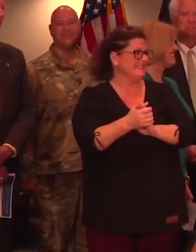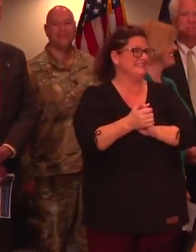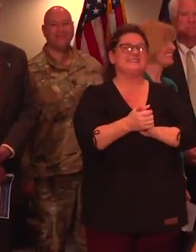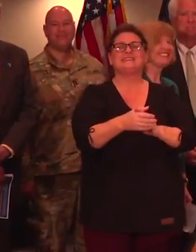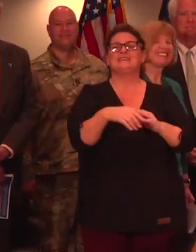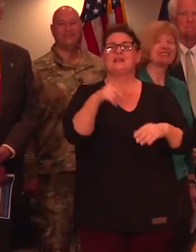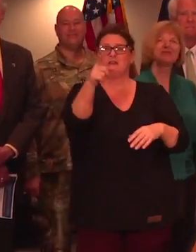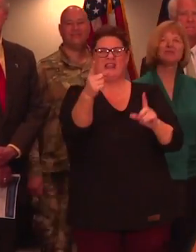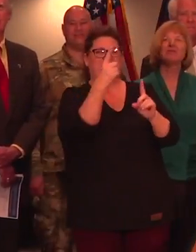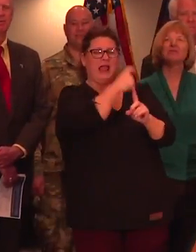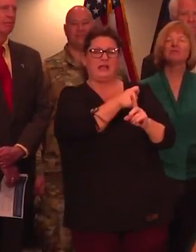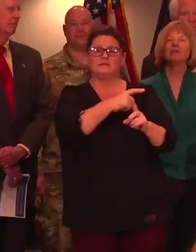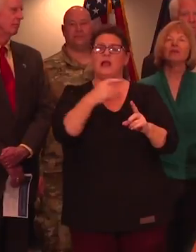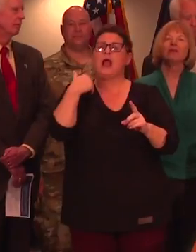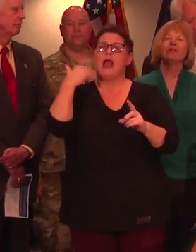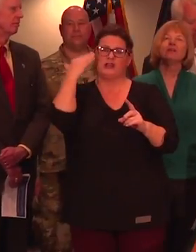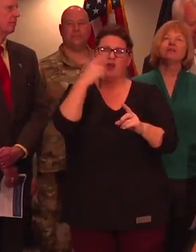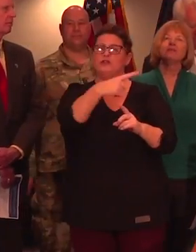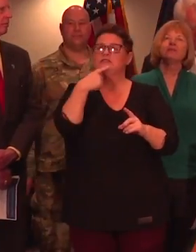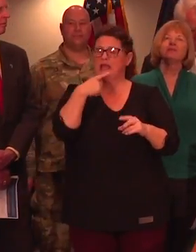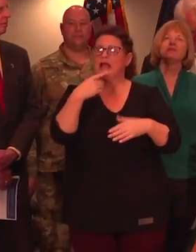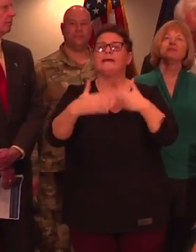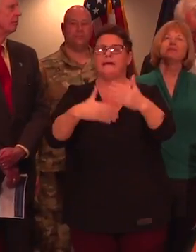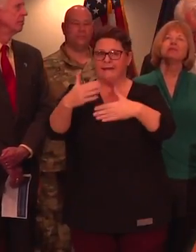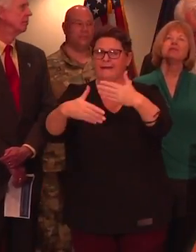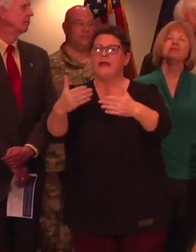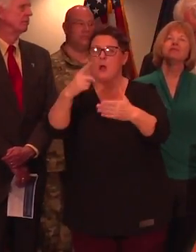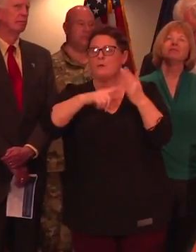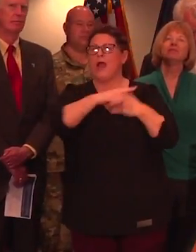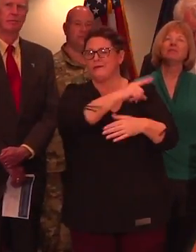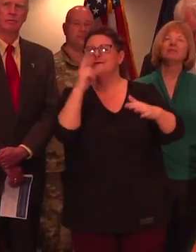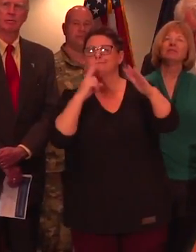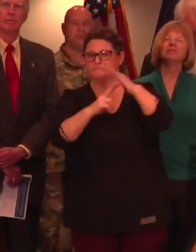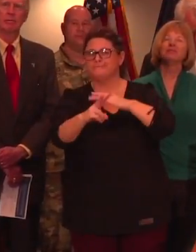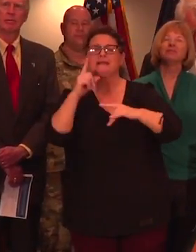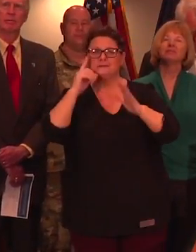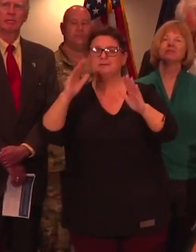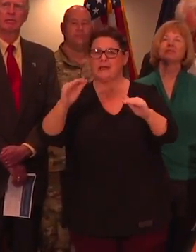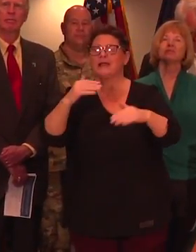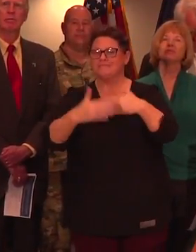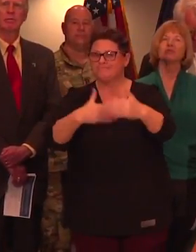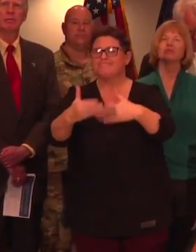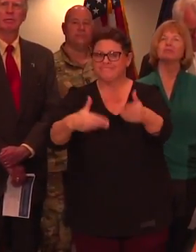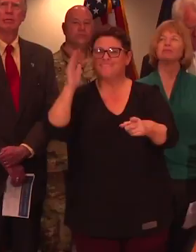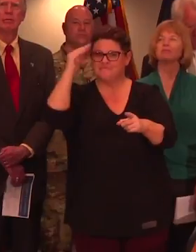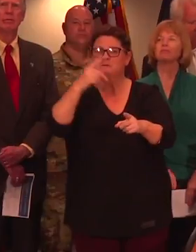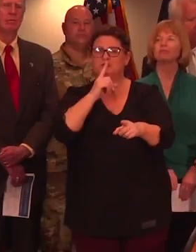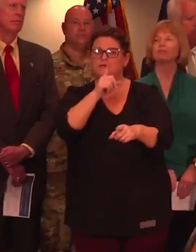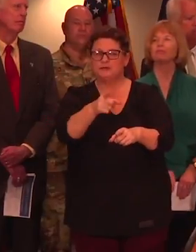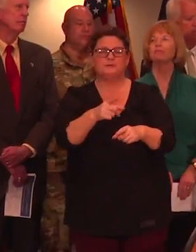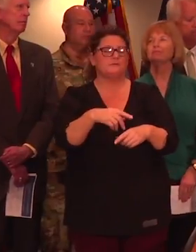I know you said that things have moved the way you guys expected them to thus far. What are you all expecting now? What can we